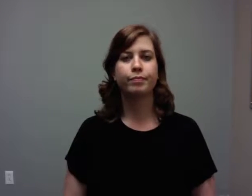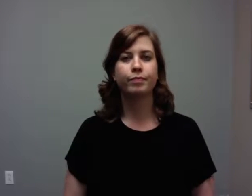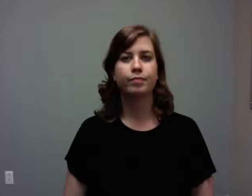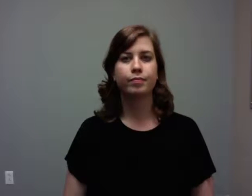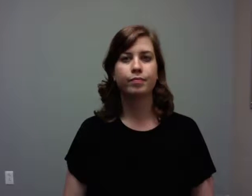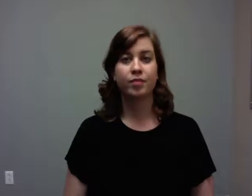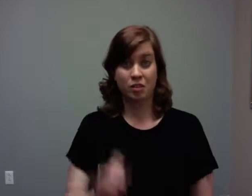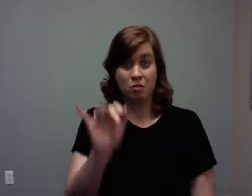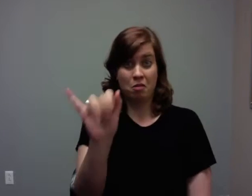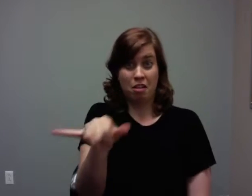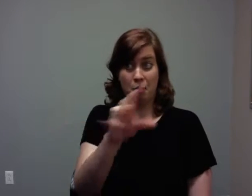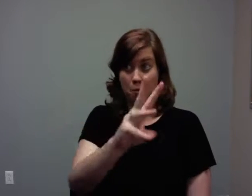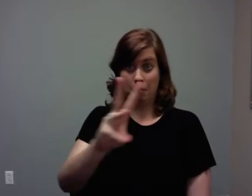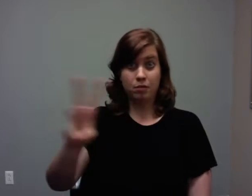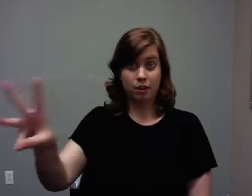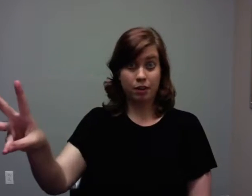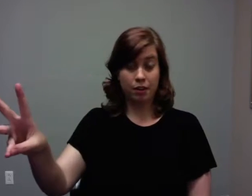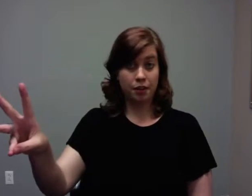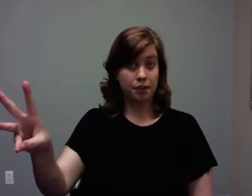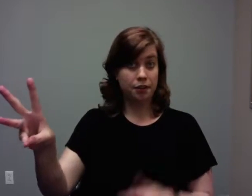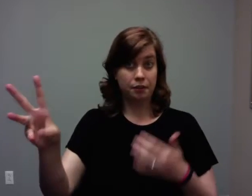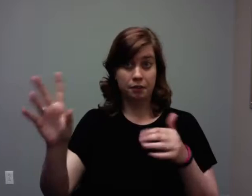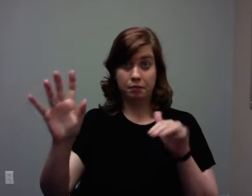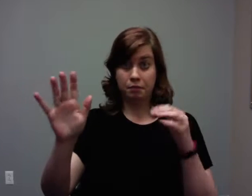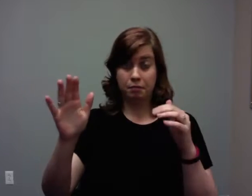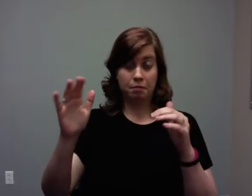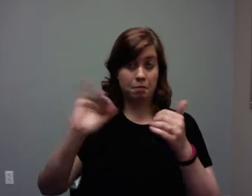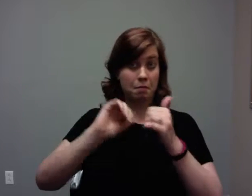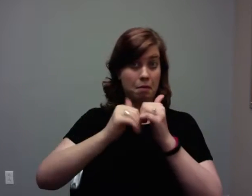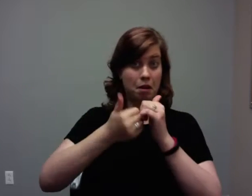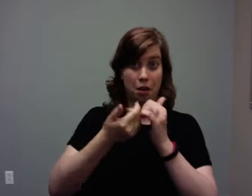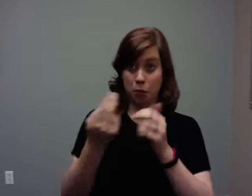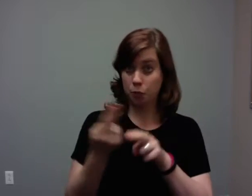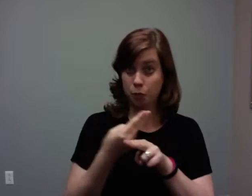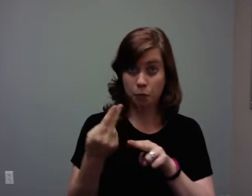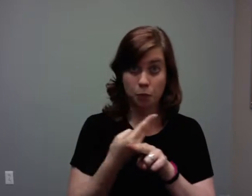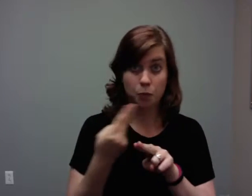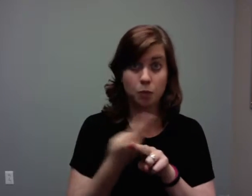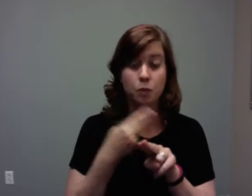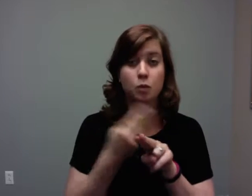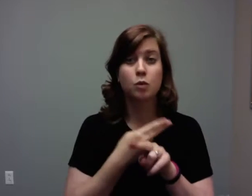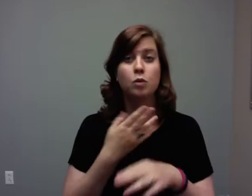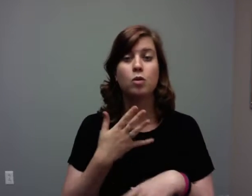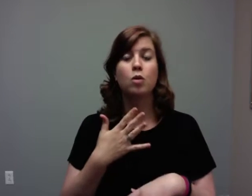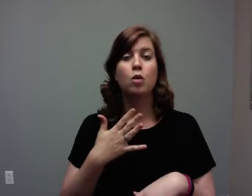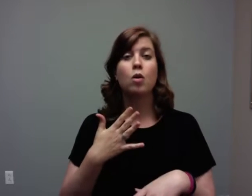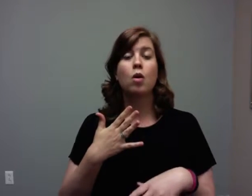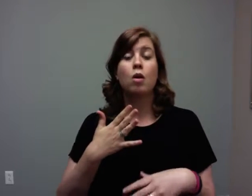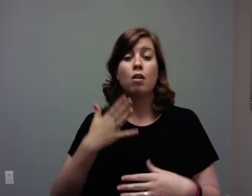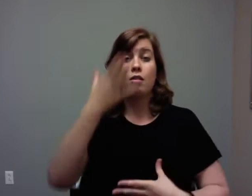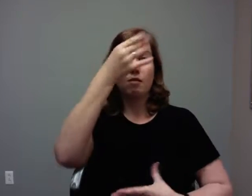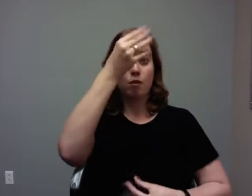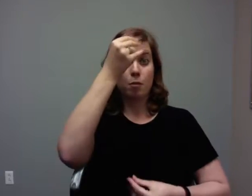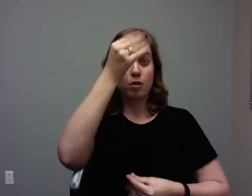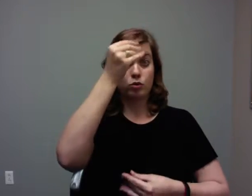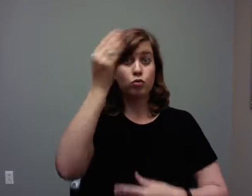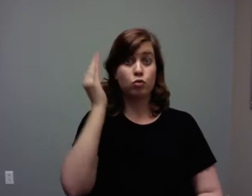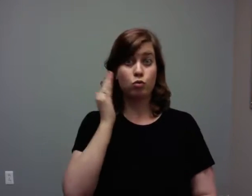iwasadopted.com, basically you put in the criteria, the information you know. In my instance, I knew my birth